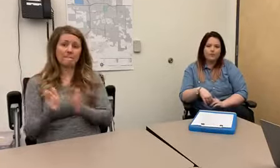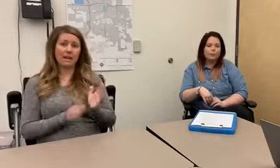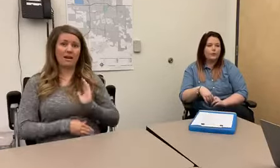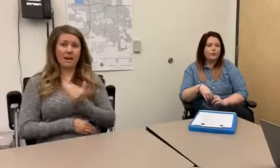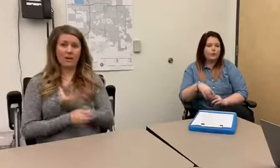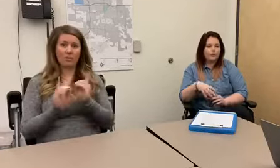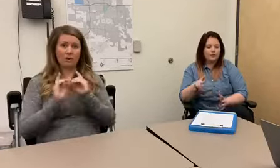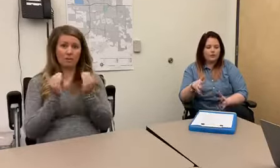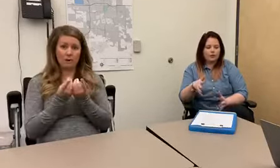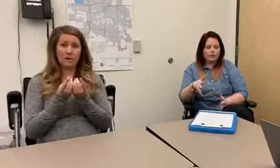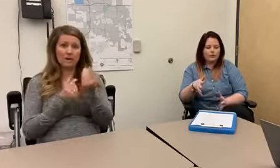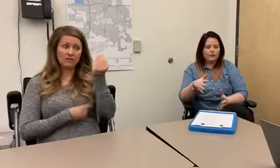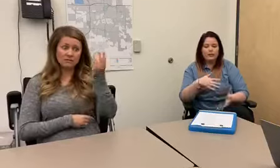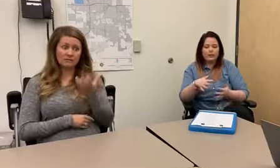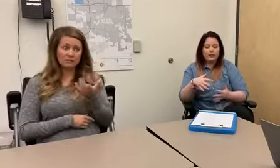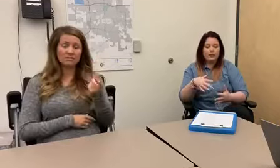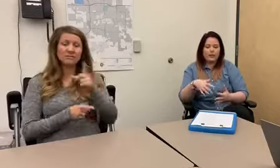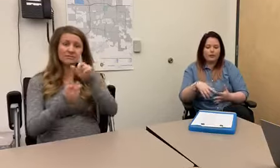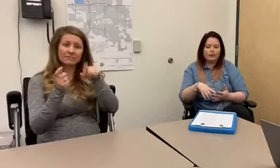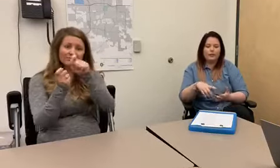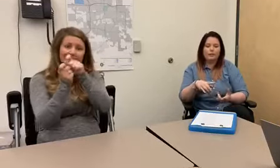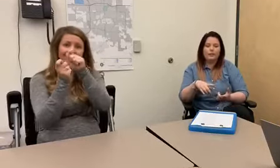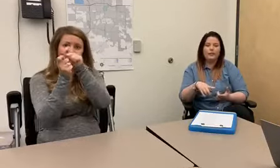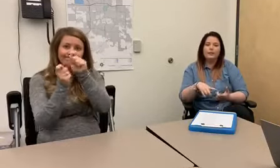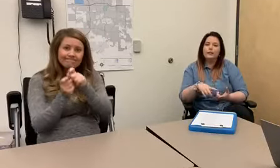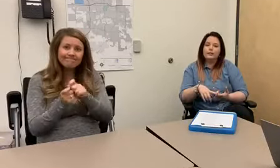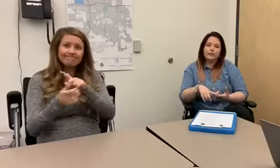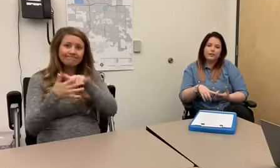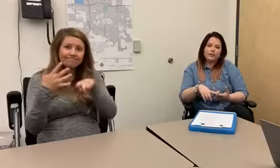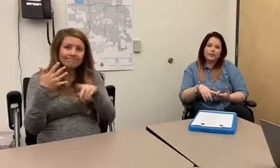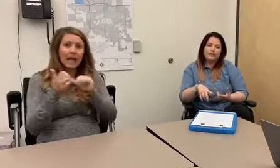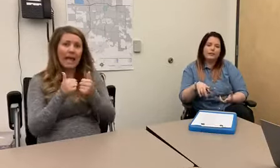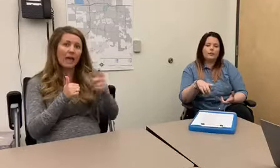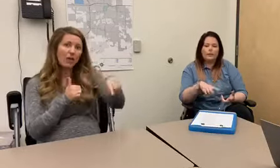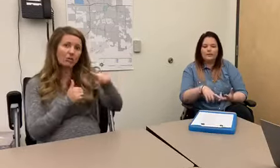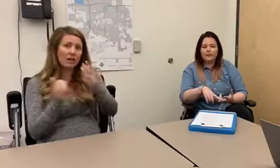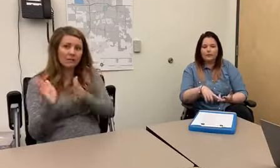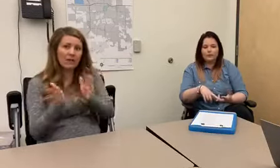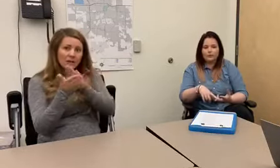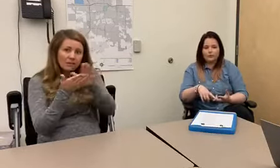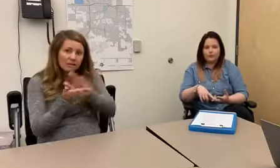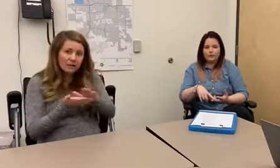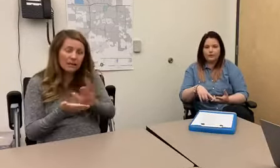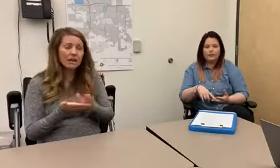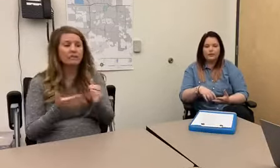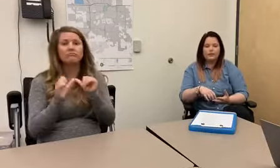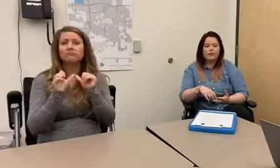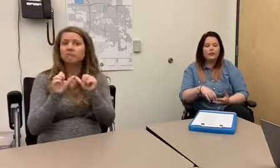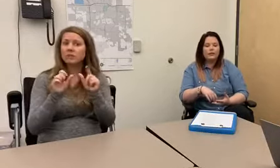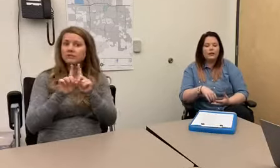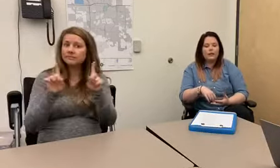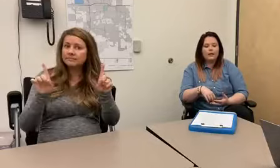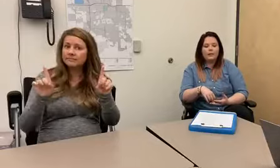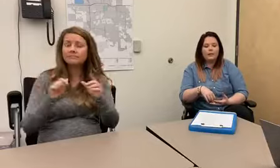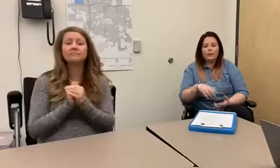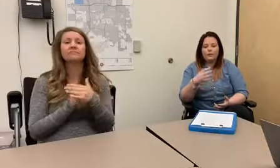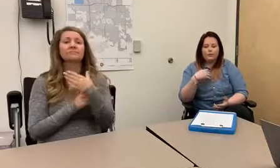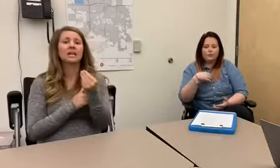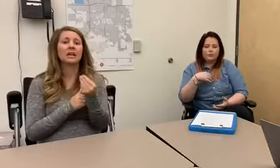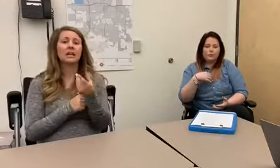with detailing how they're going to be disinfecting, maintaining social distancing, and we have to approve those